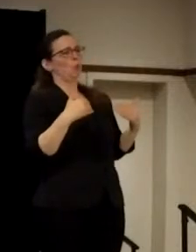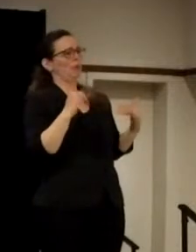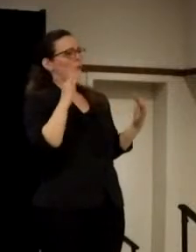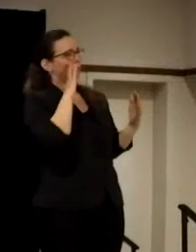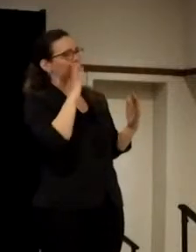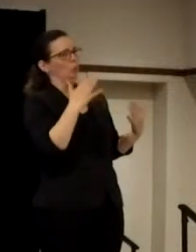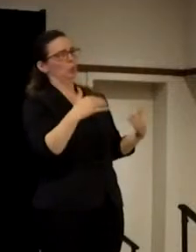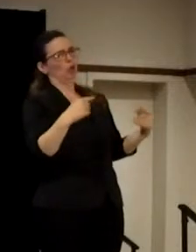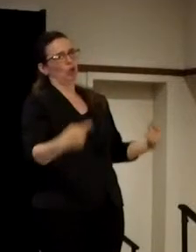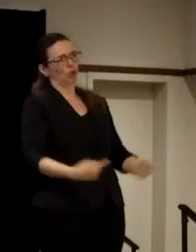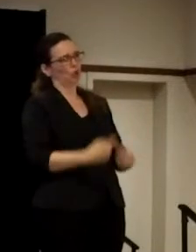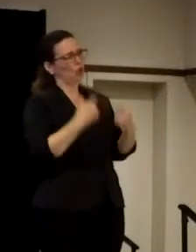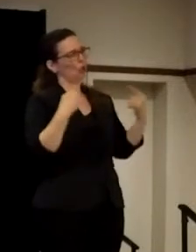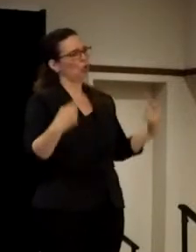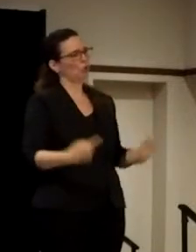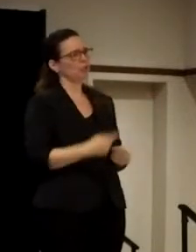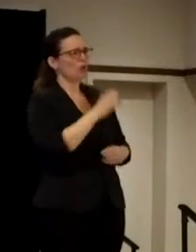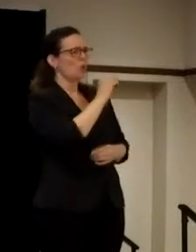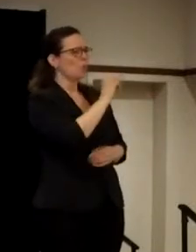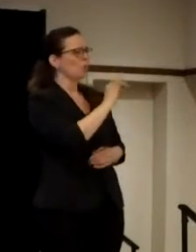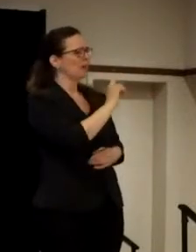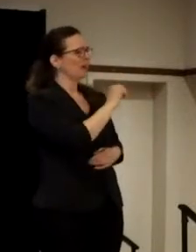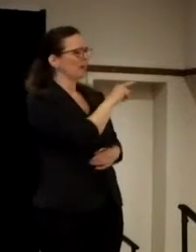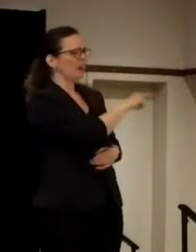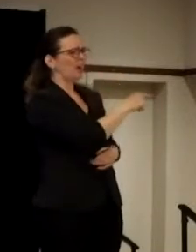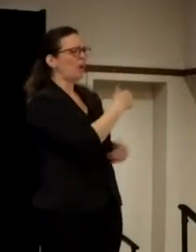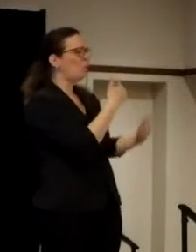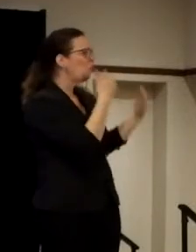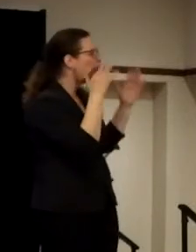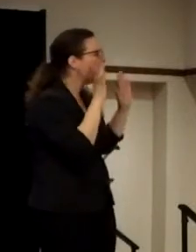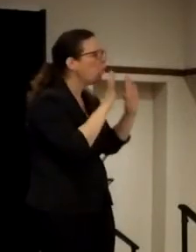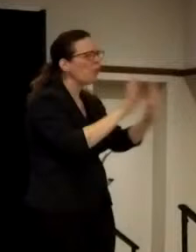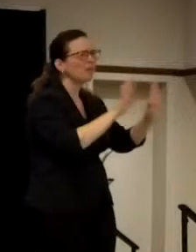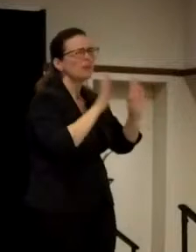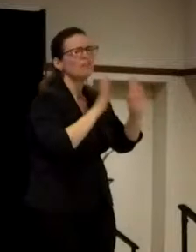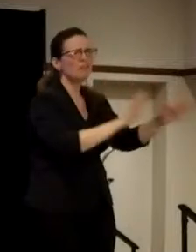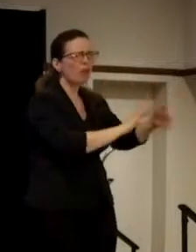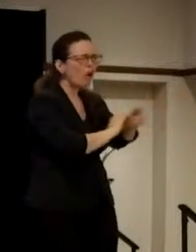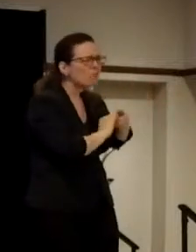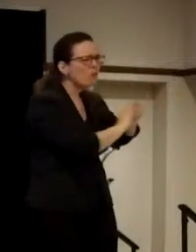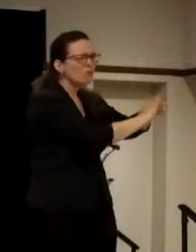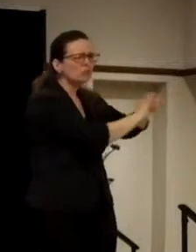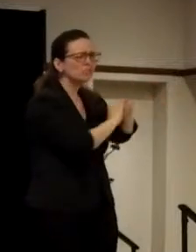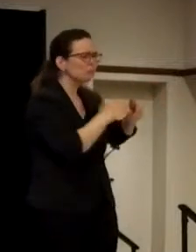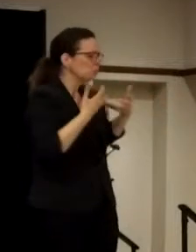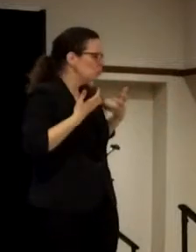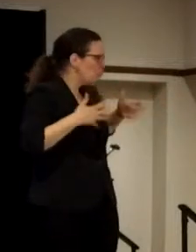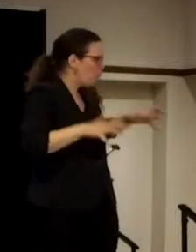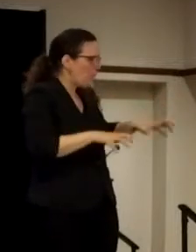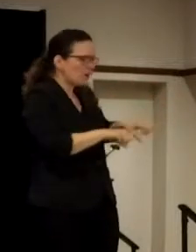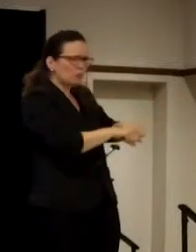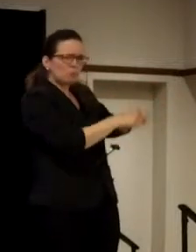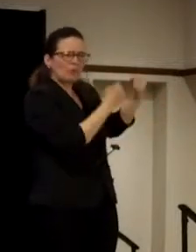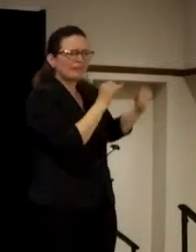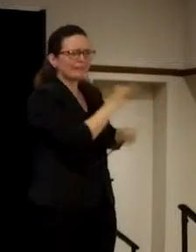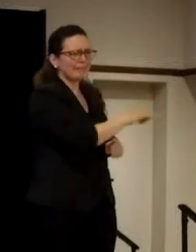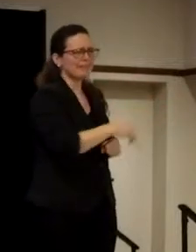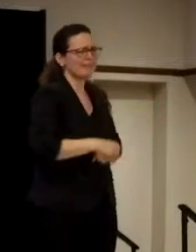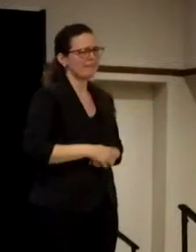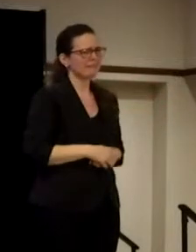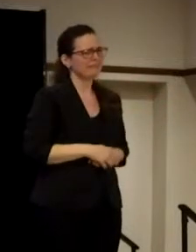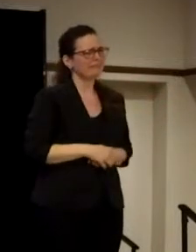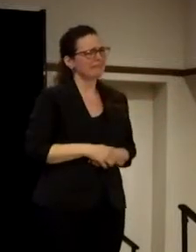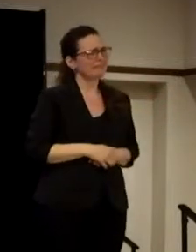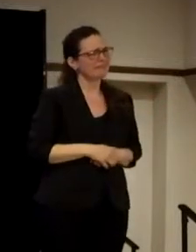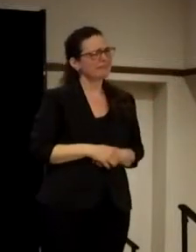Nation has been a great community partner, and they're a great employer. So this is just, there's no reason for